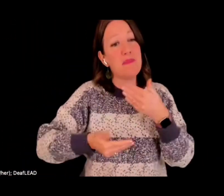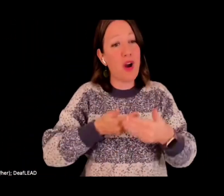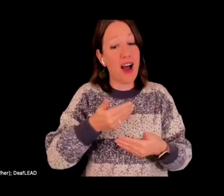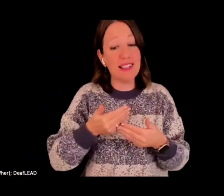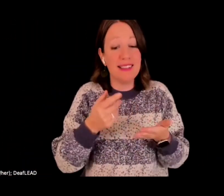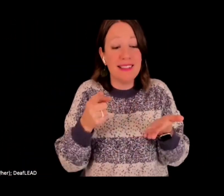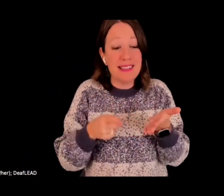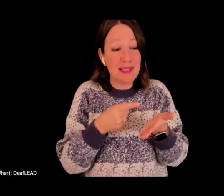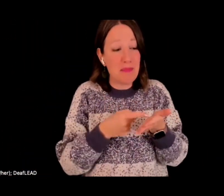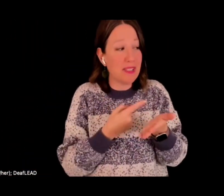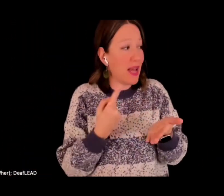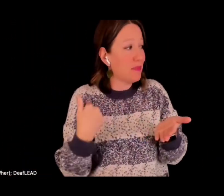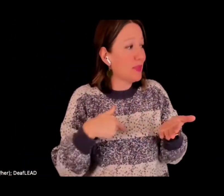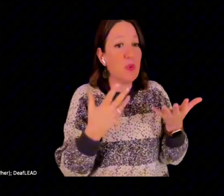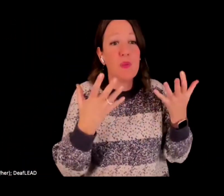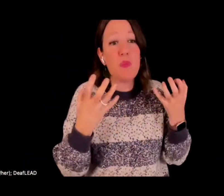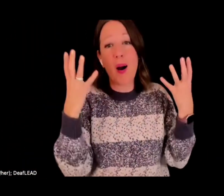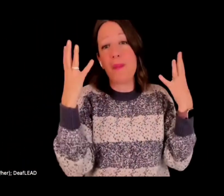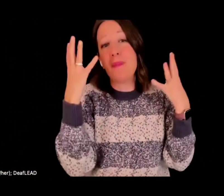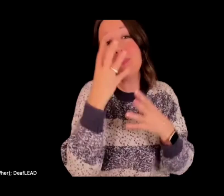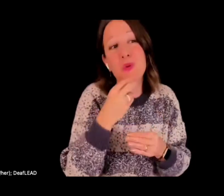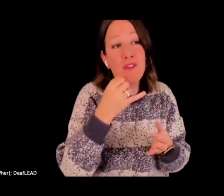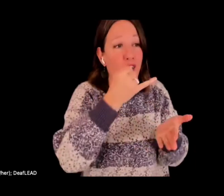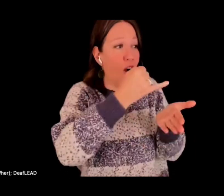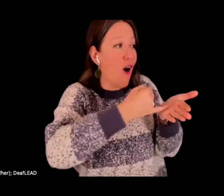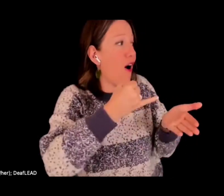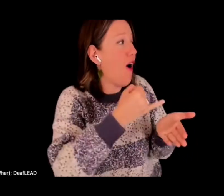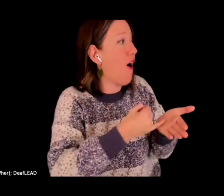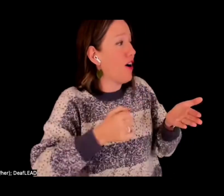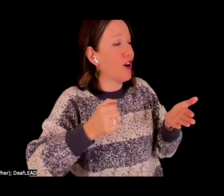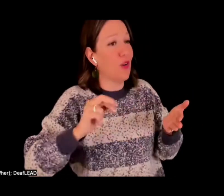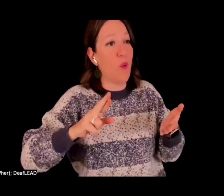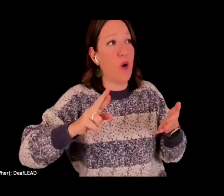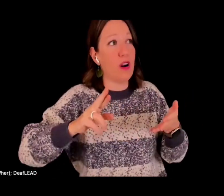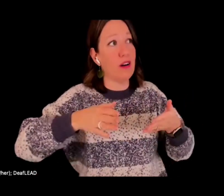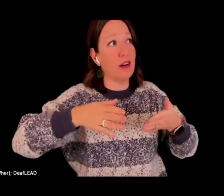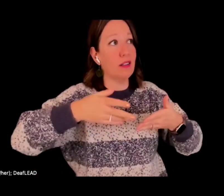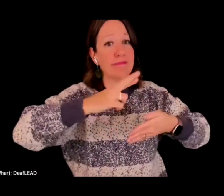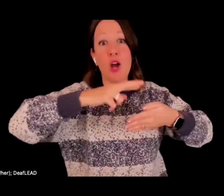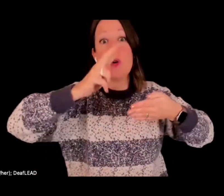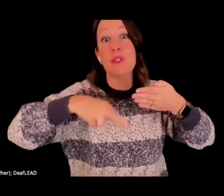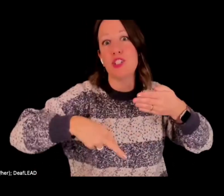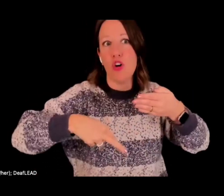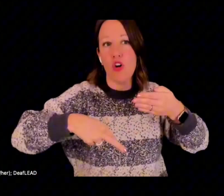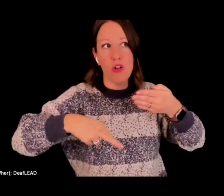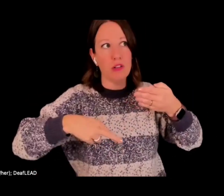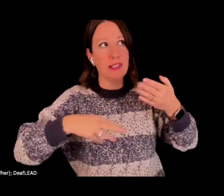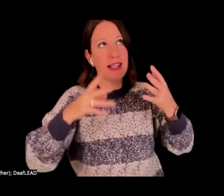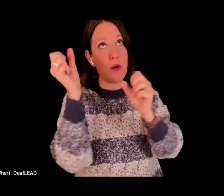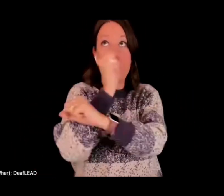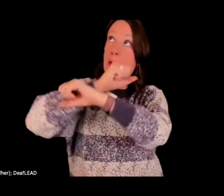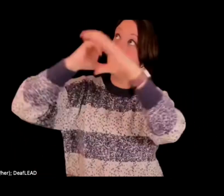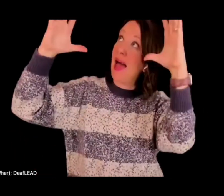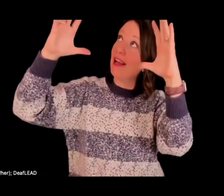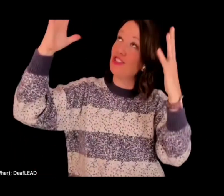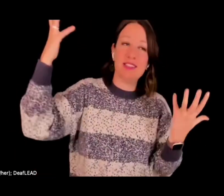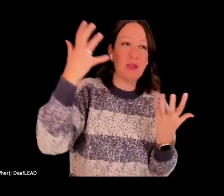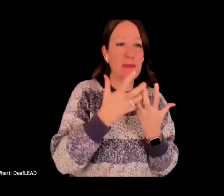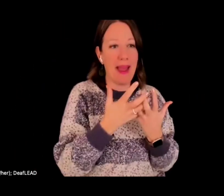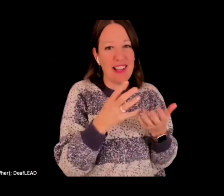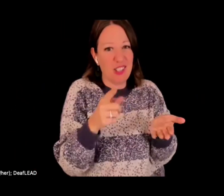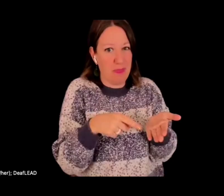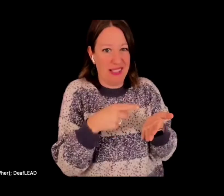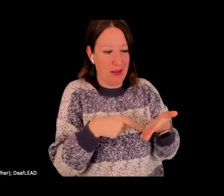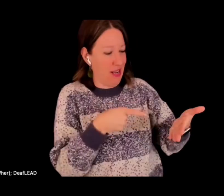And the last part of the group norms is to trust the process. Sometimes we want to create something beautiful, or we have